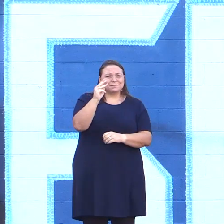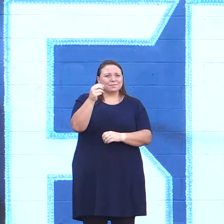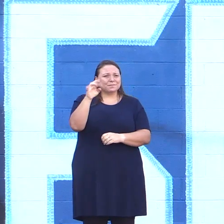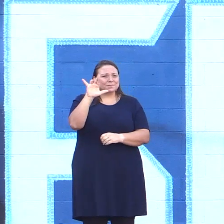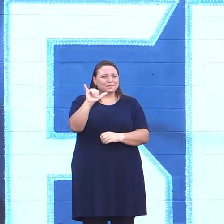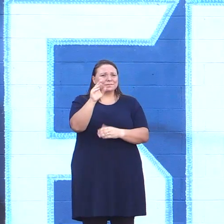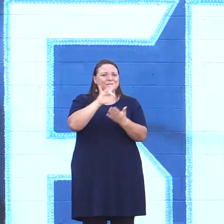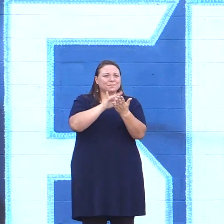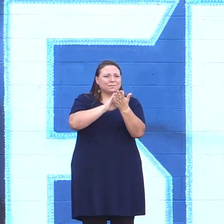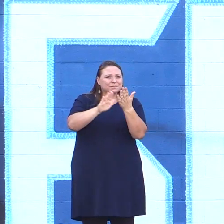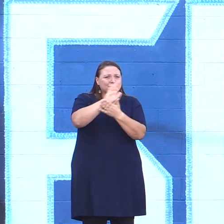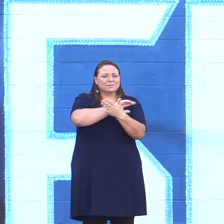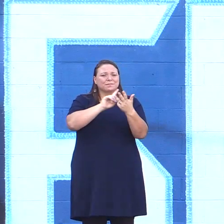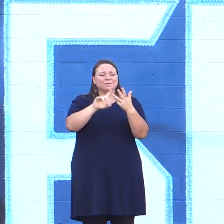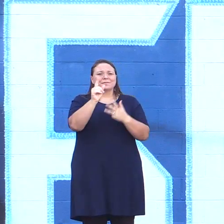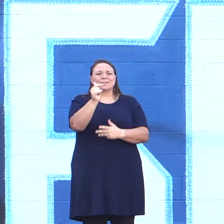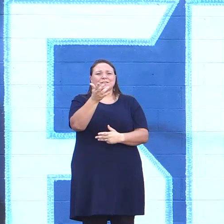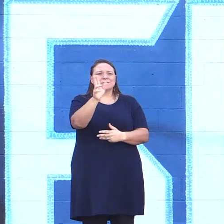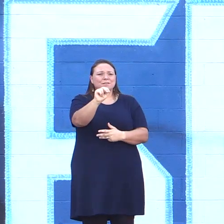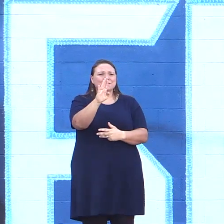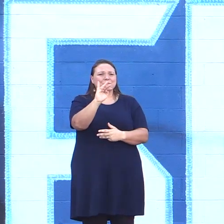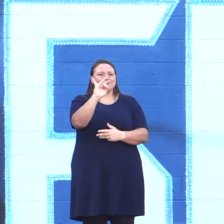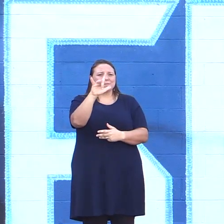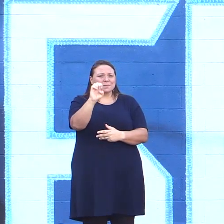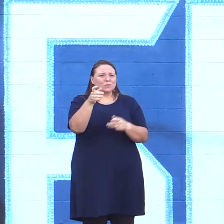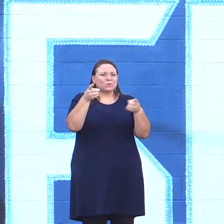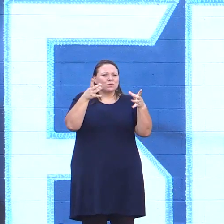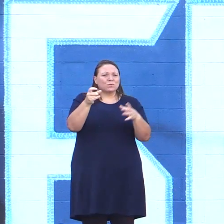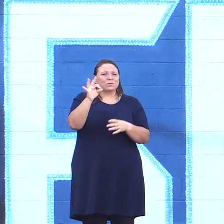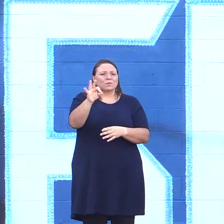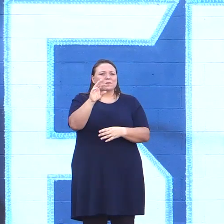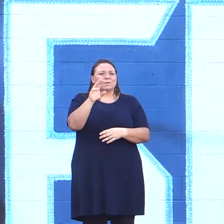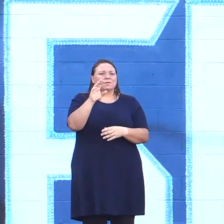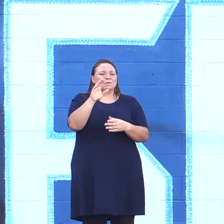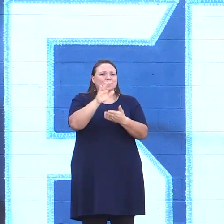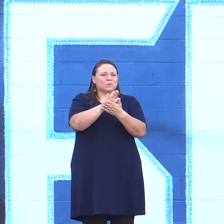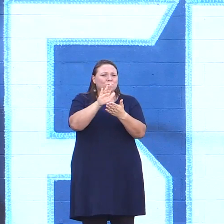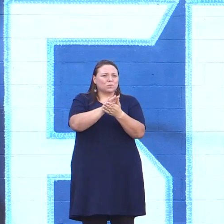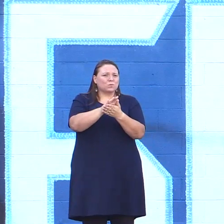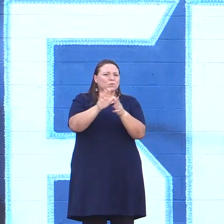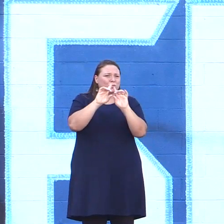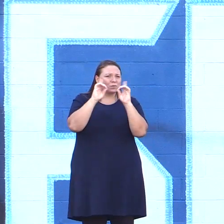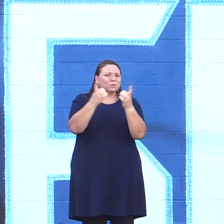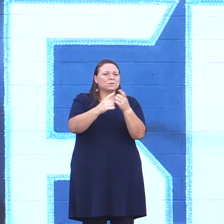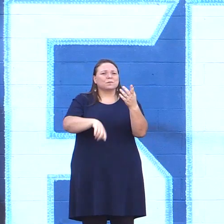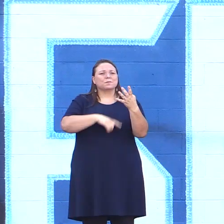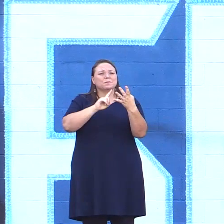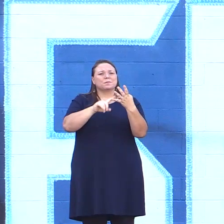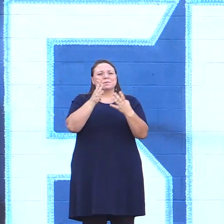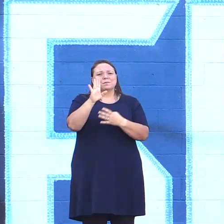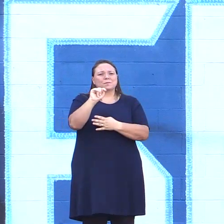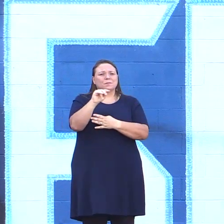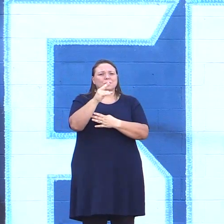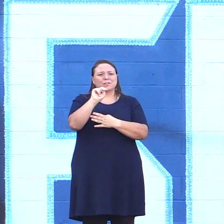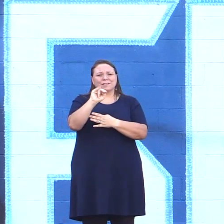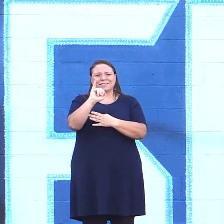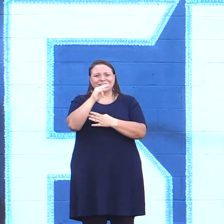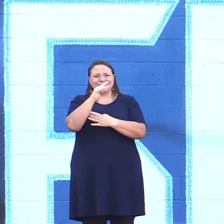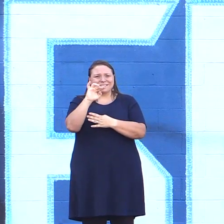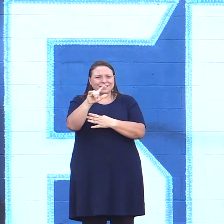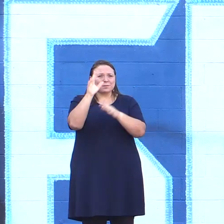College, Dr. Adrian Battle, Director of Metro Nashville Public Schools, and Burke Nihil, President and CEO of the Tennessee